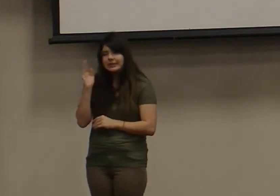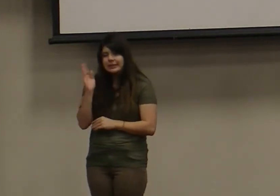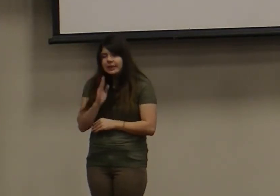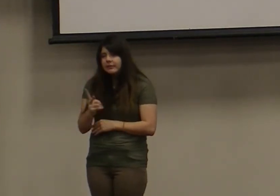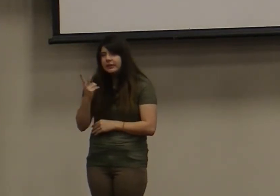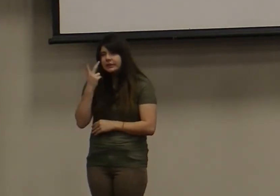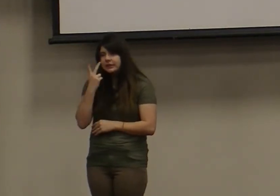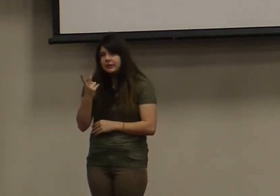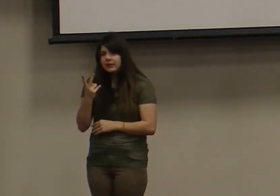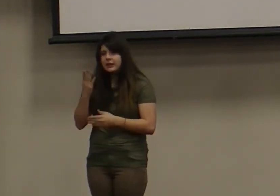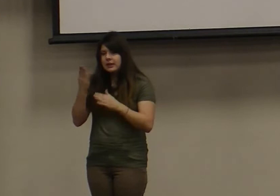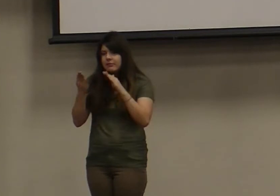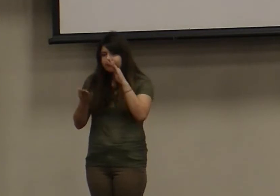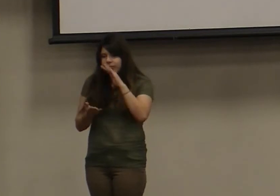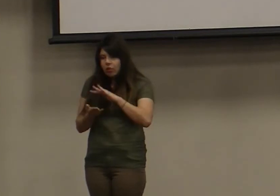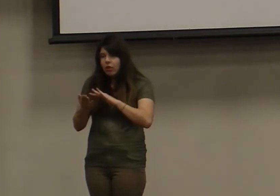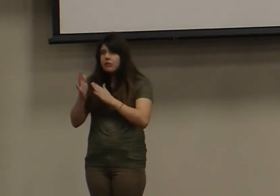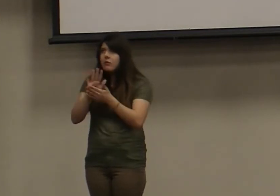glorious.